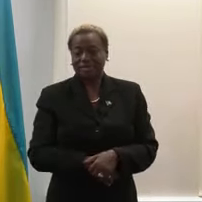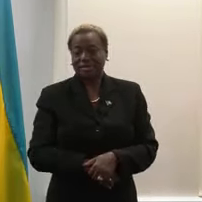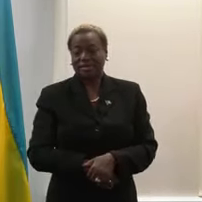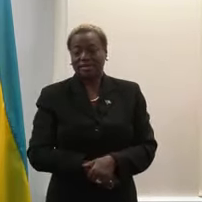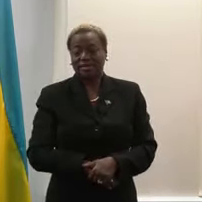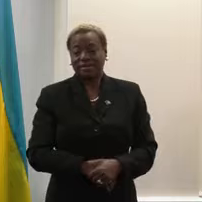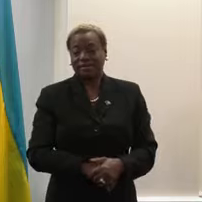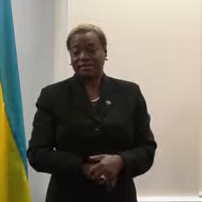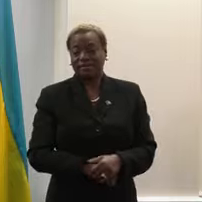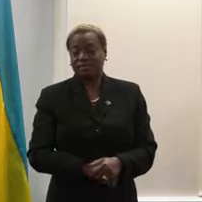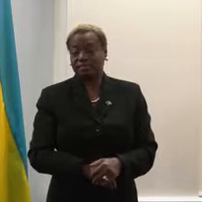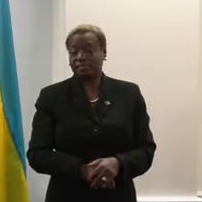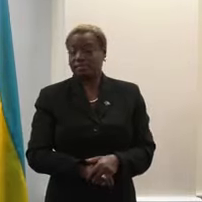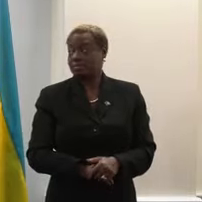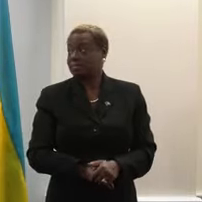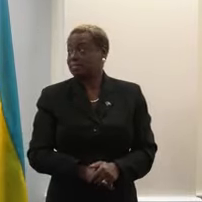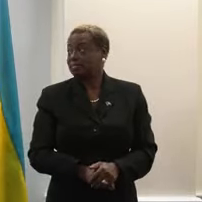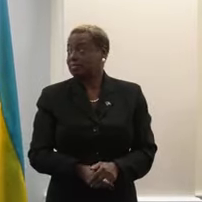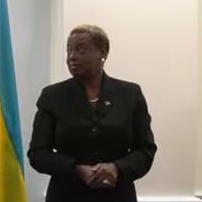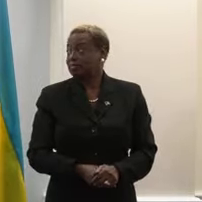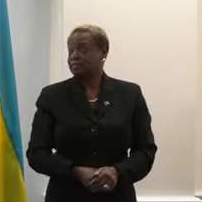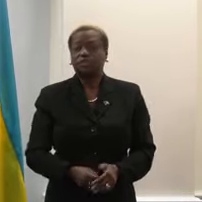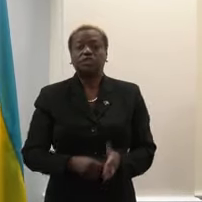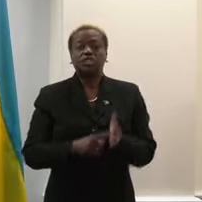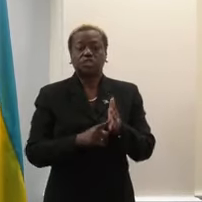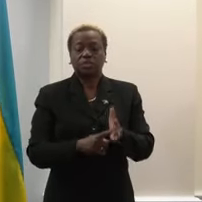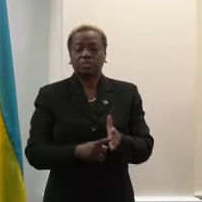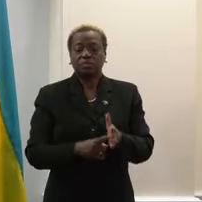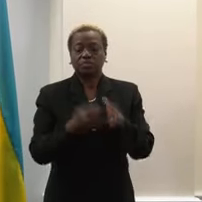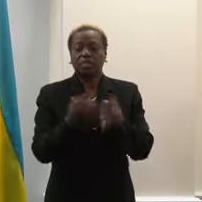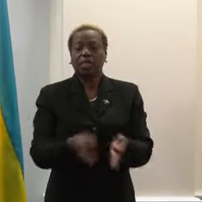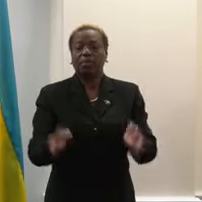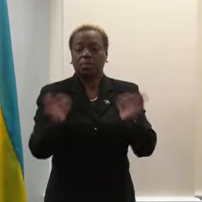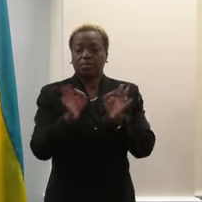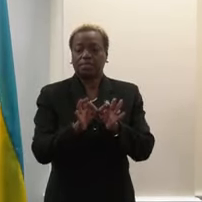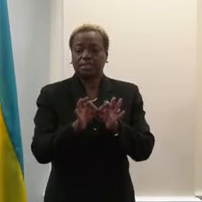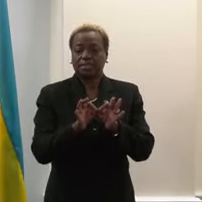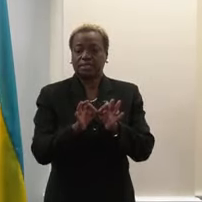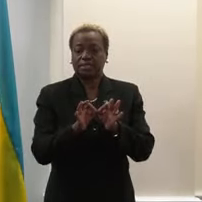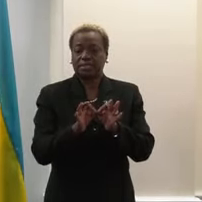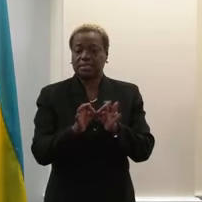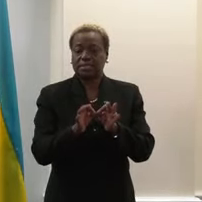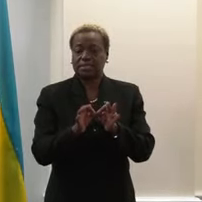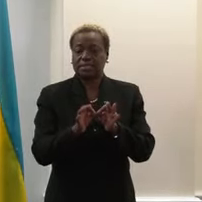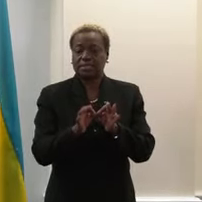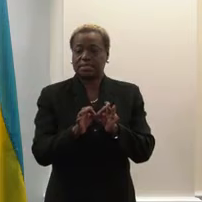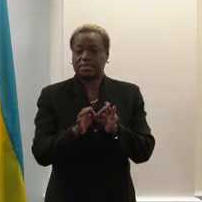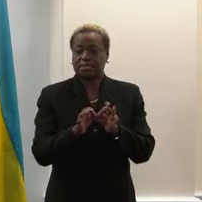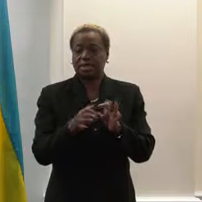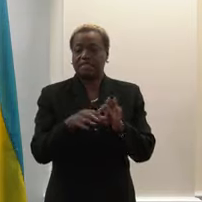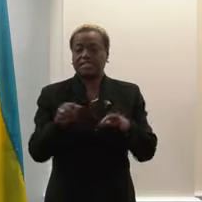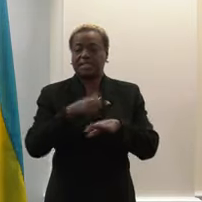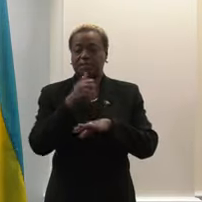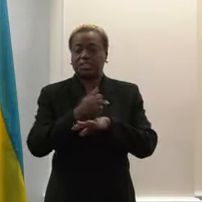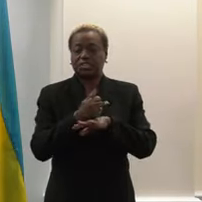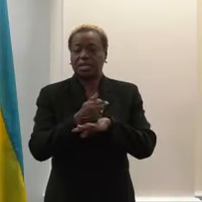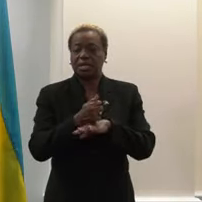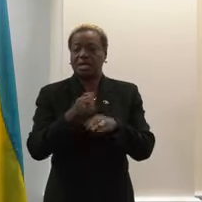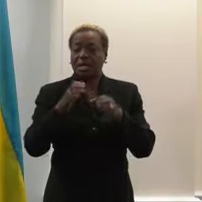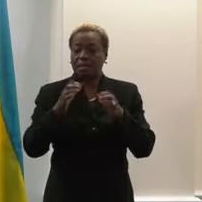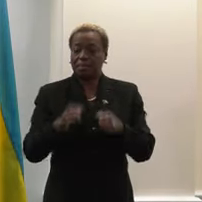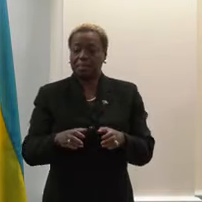you to have one of your shows of the importance and the significance of us establishing our Citizens Army. And I